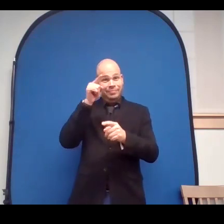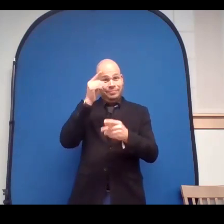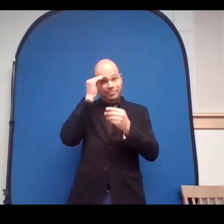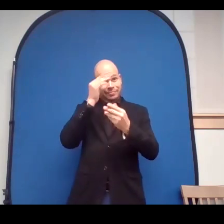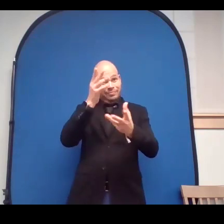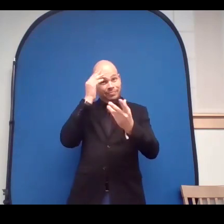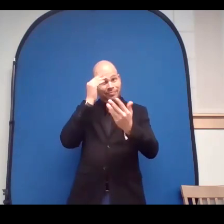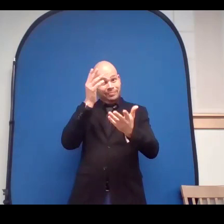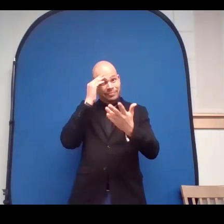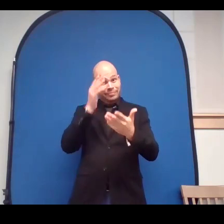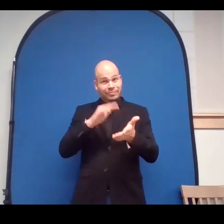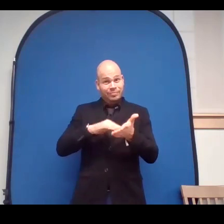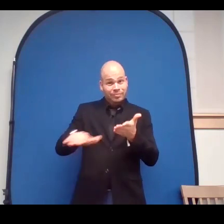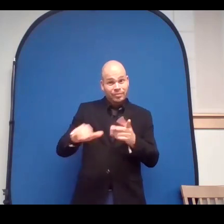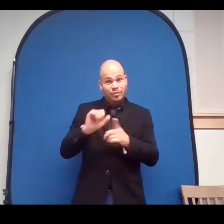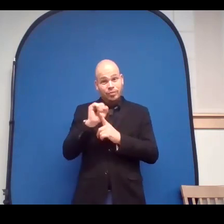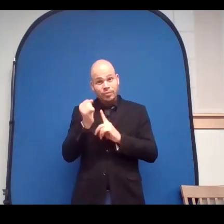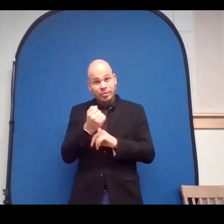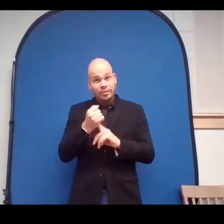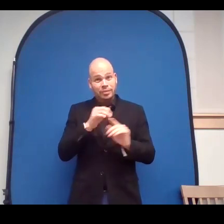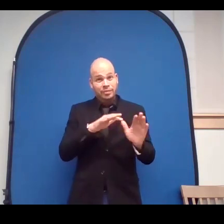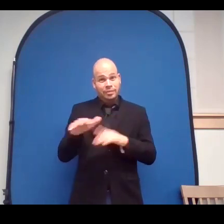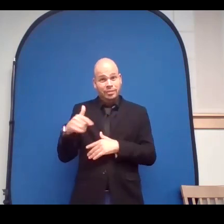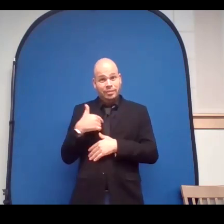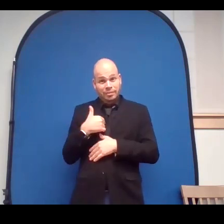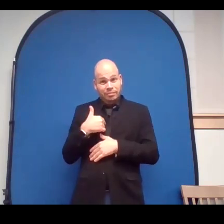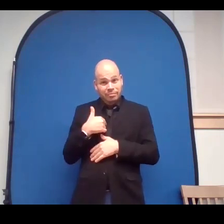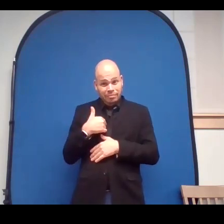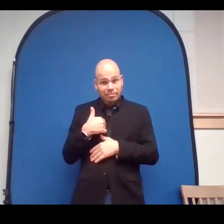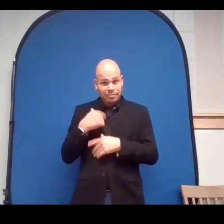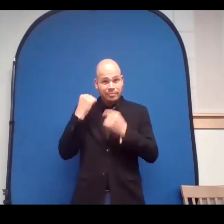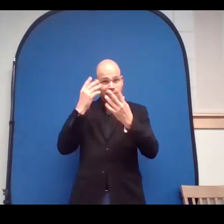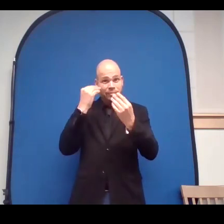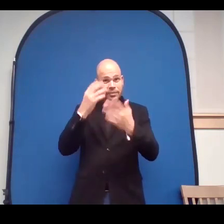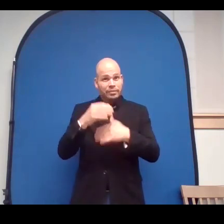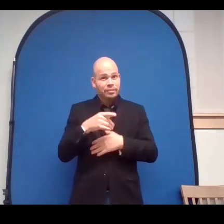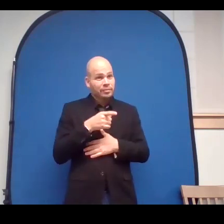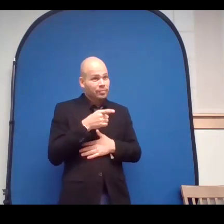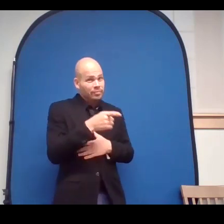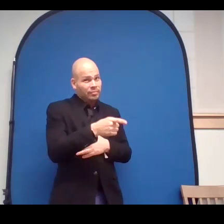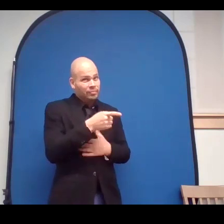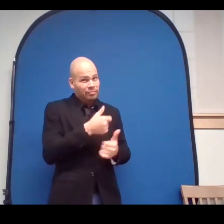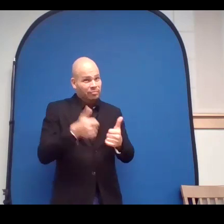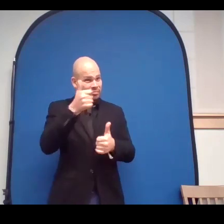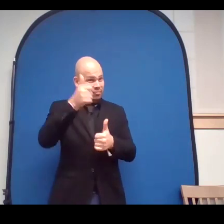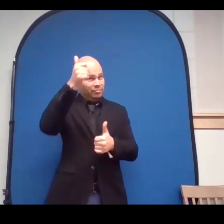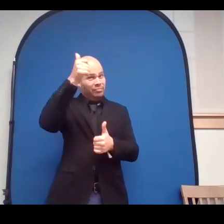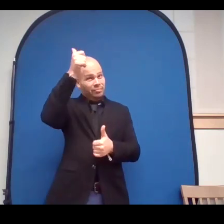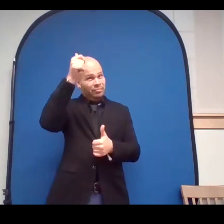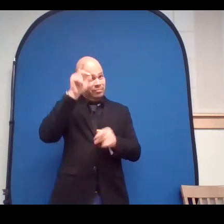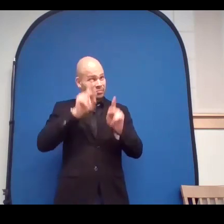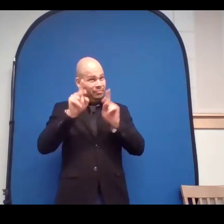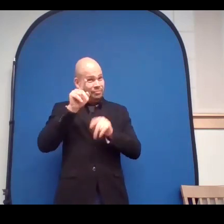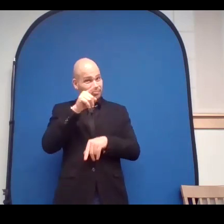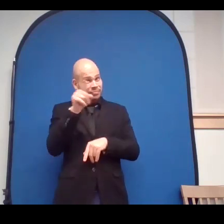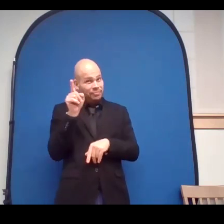going on, sir. Do you know of any steps that the chain of command took to comply with this recommendation?